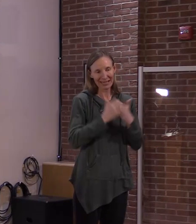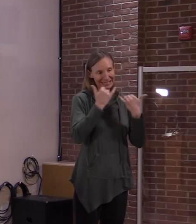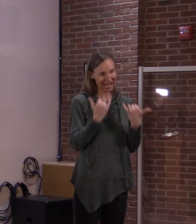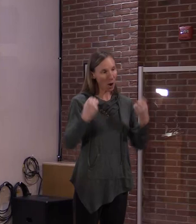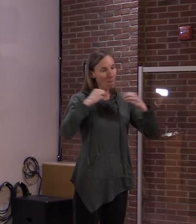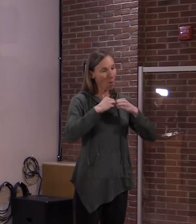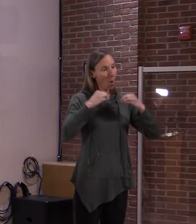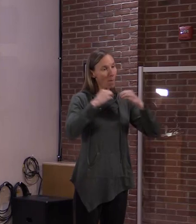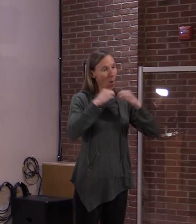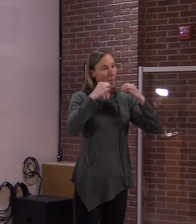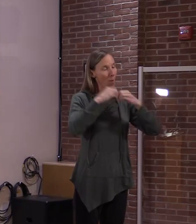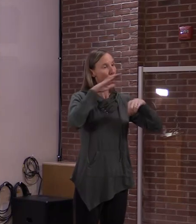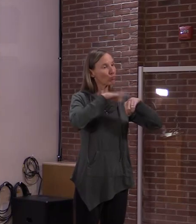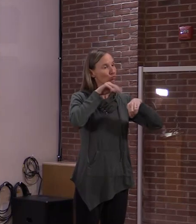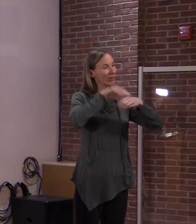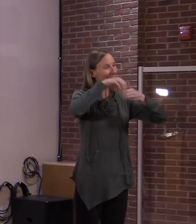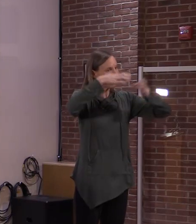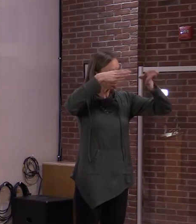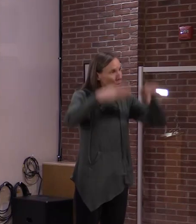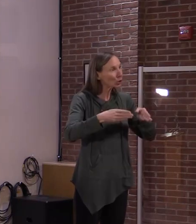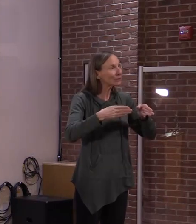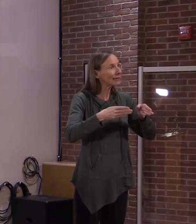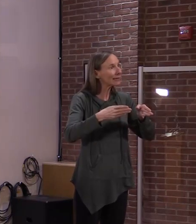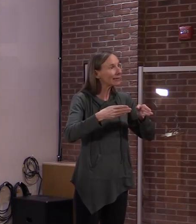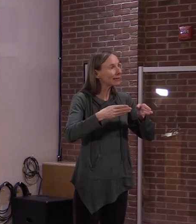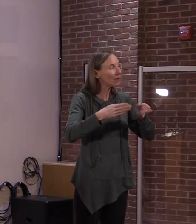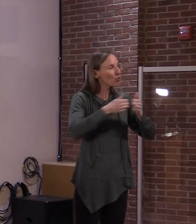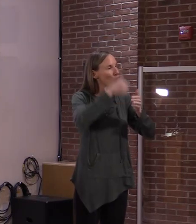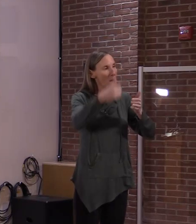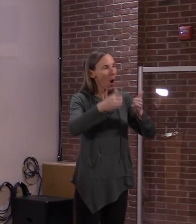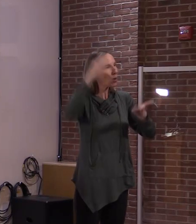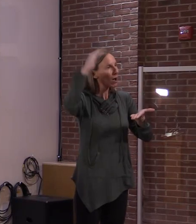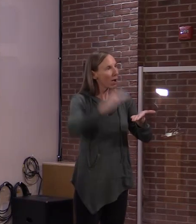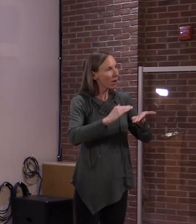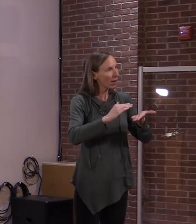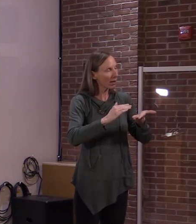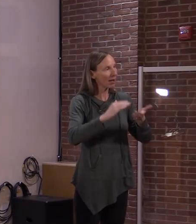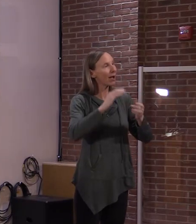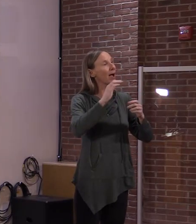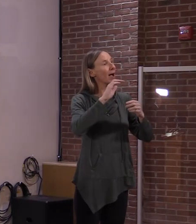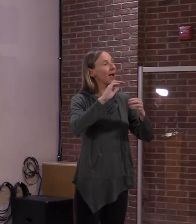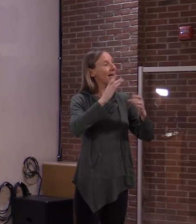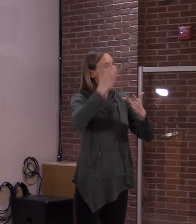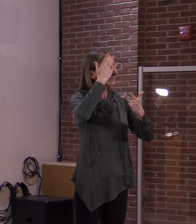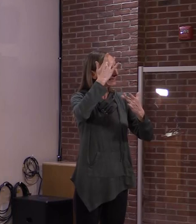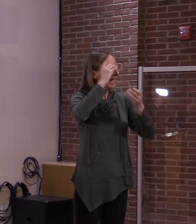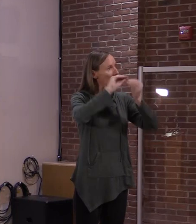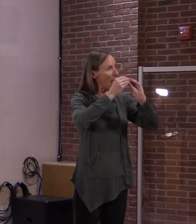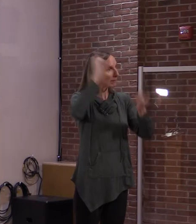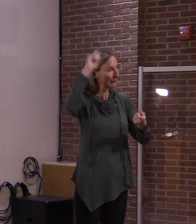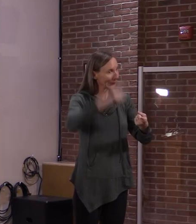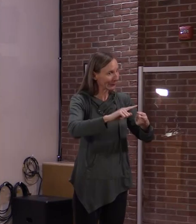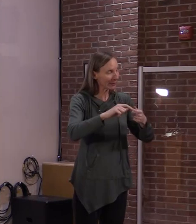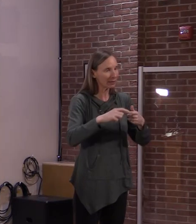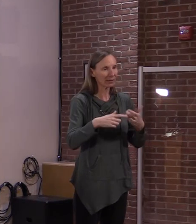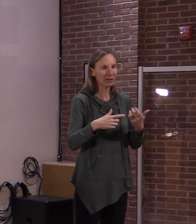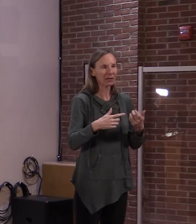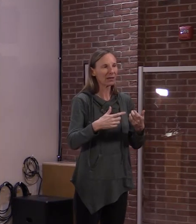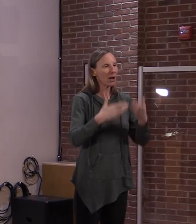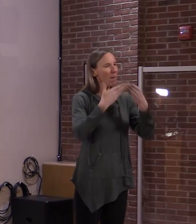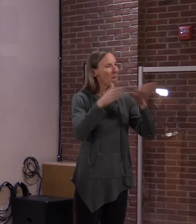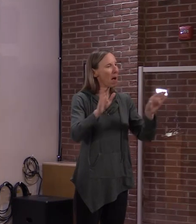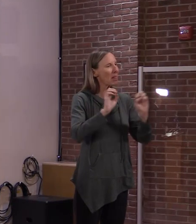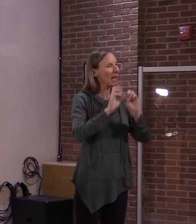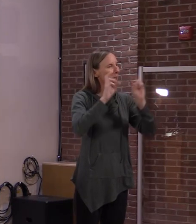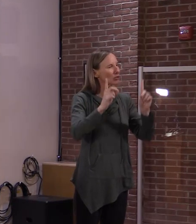in-person and case numbers are going down. What is public education going to look like sort of post-pandemic? Are there any